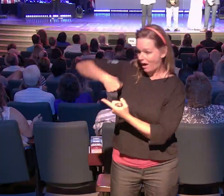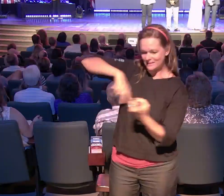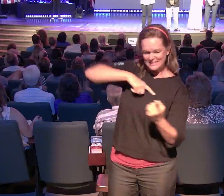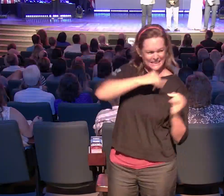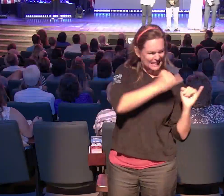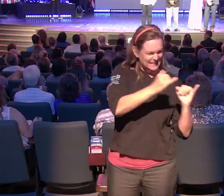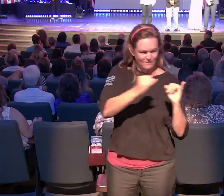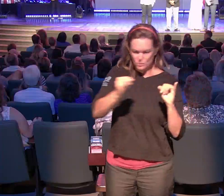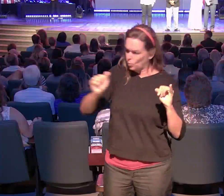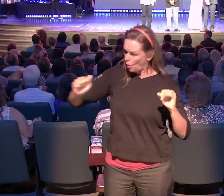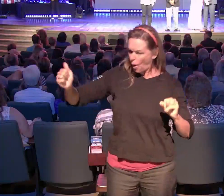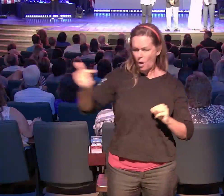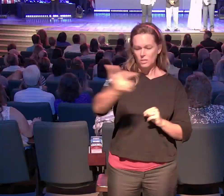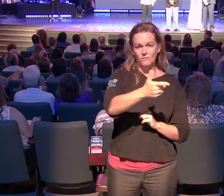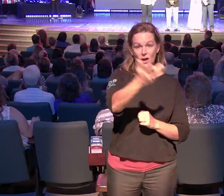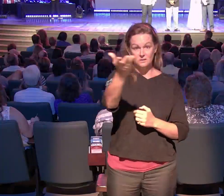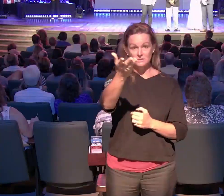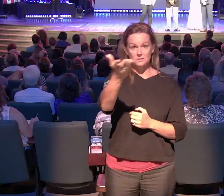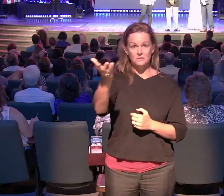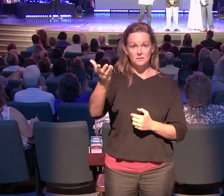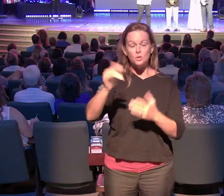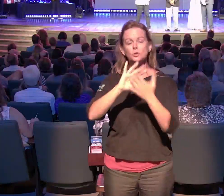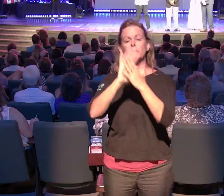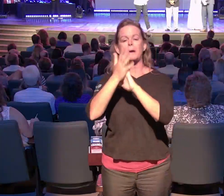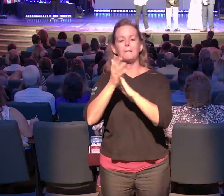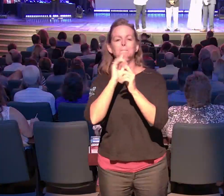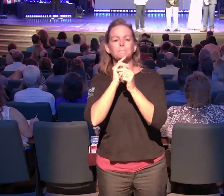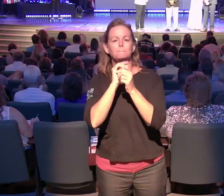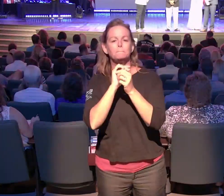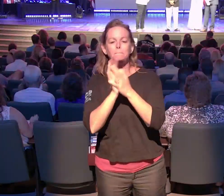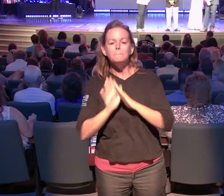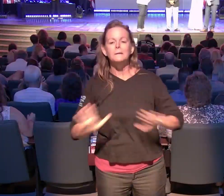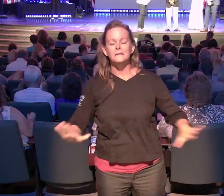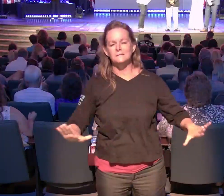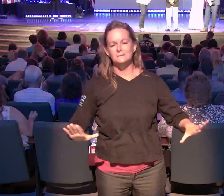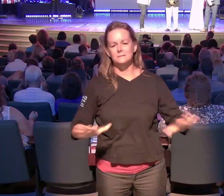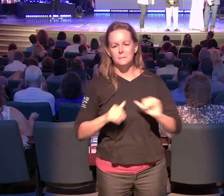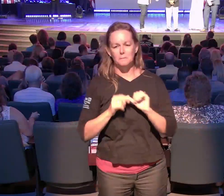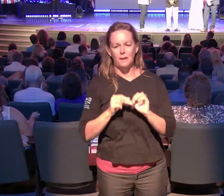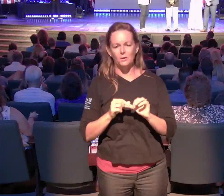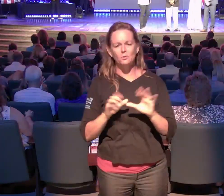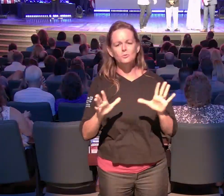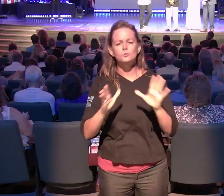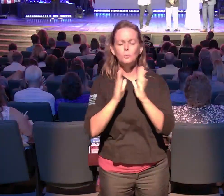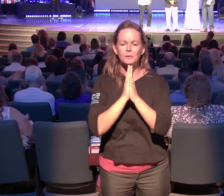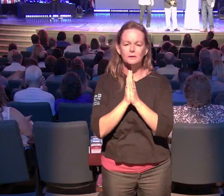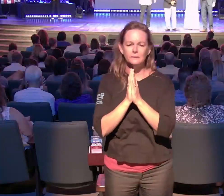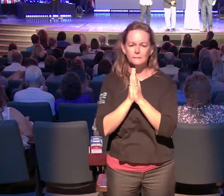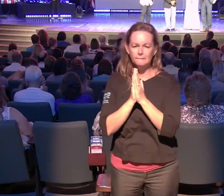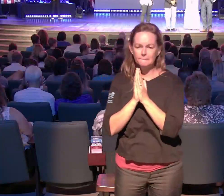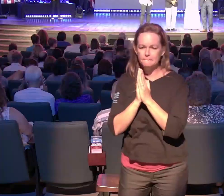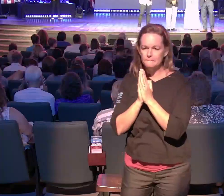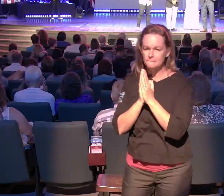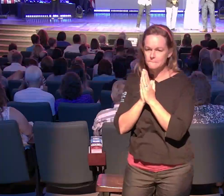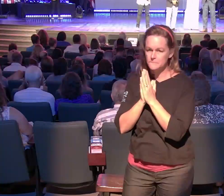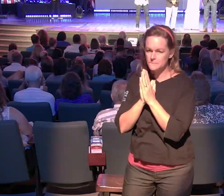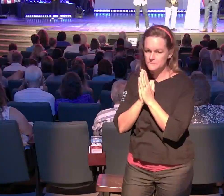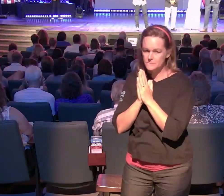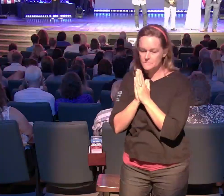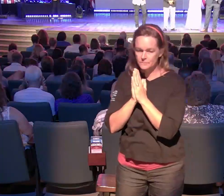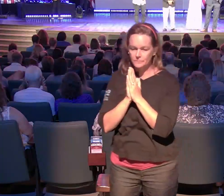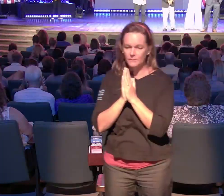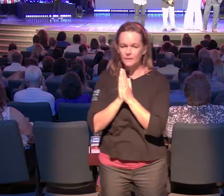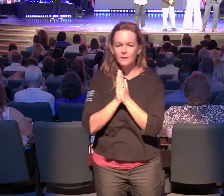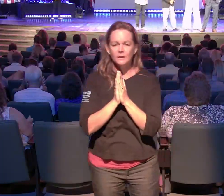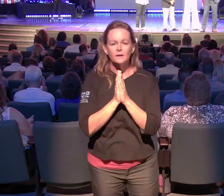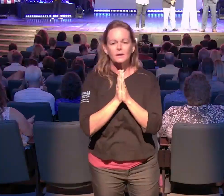So right there at your seat, if you just bow your heads and close your eyes as we're led in a time of prayer together. Josh.